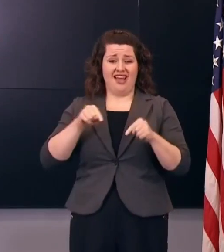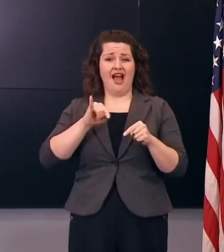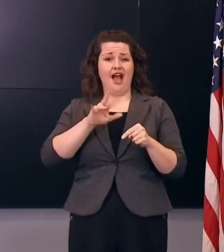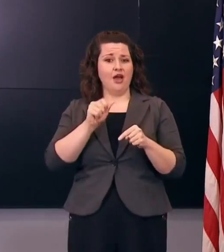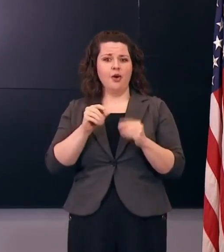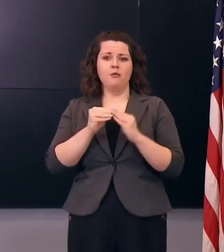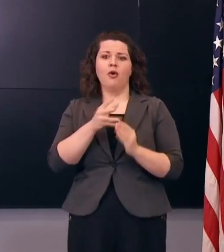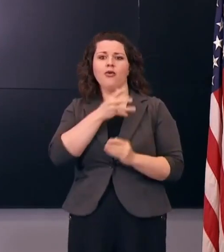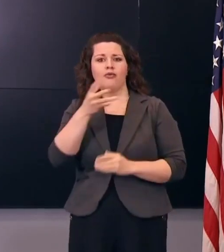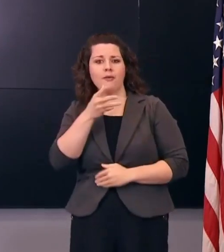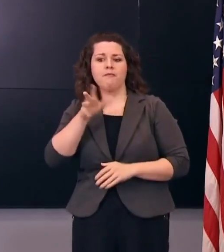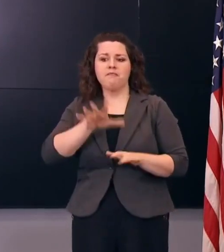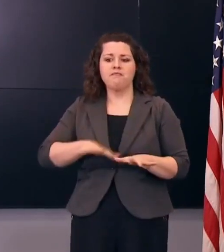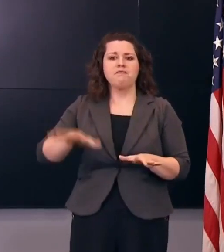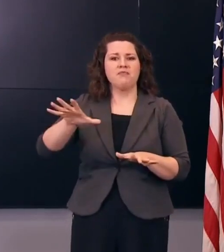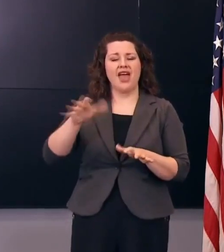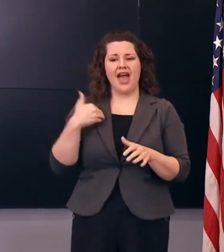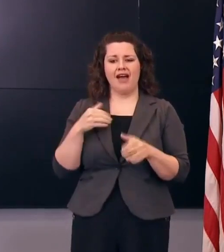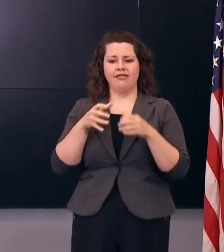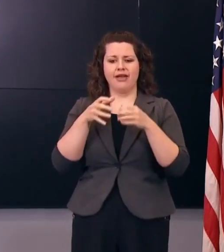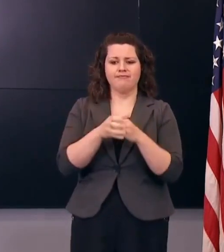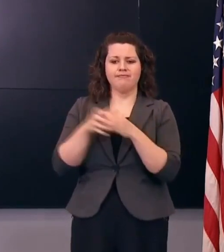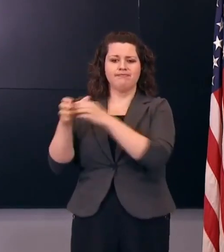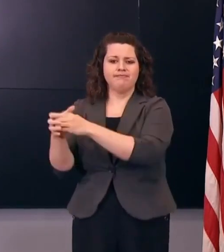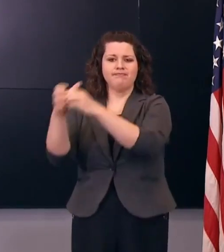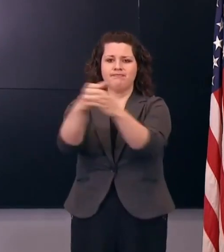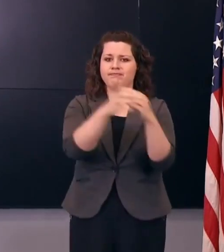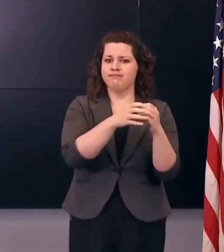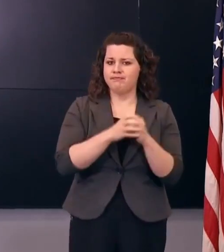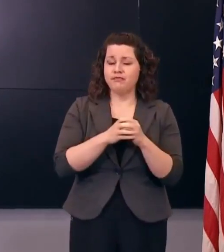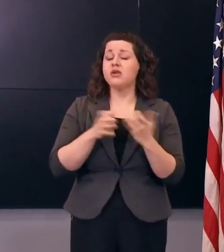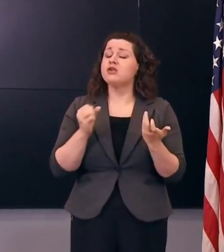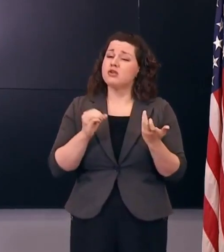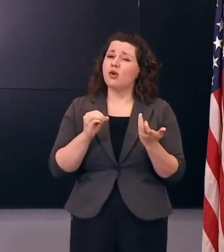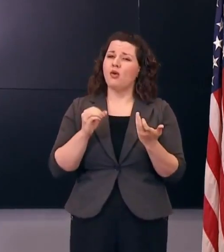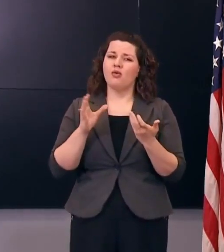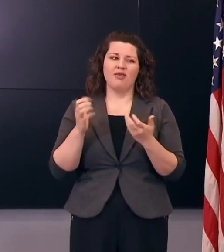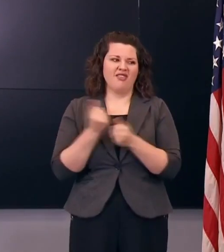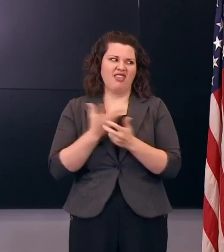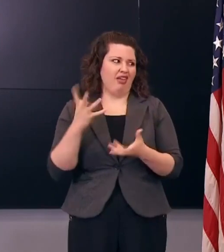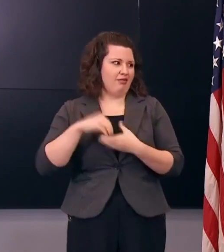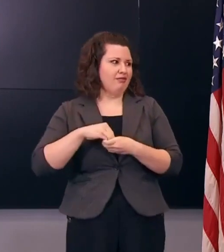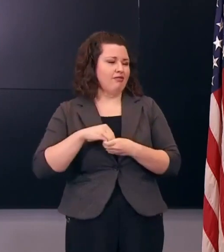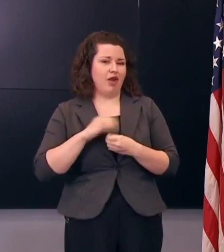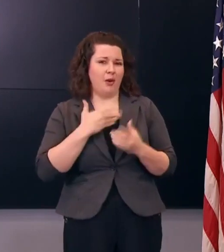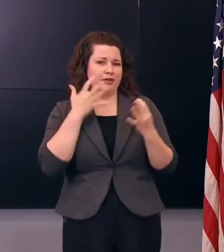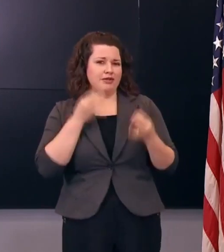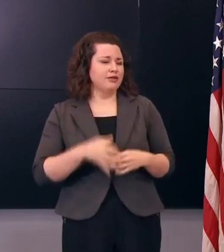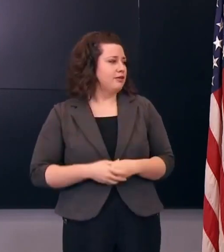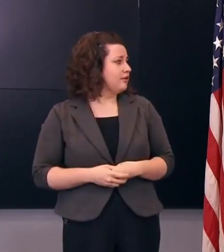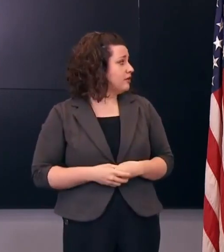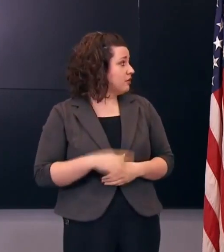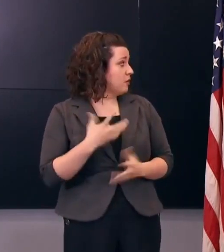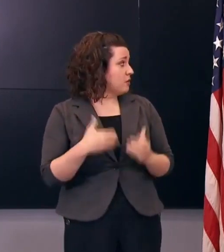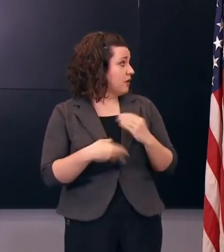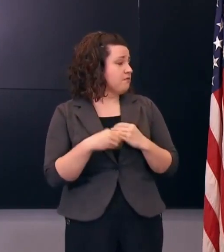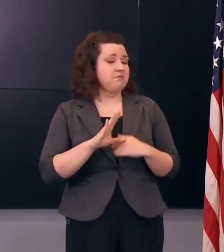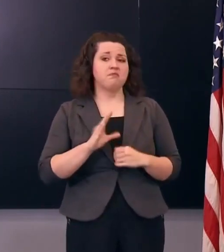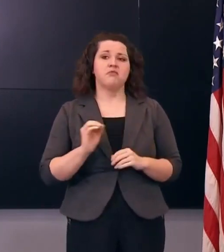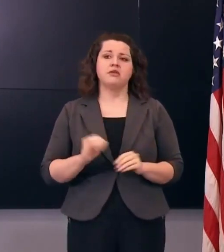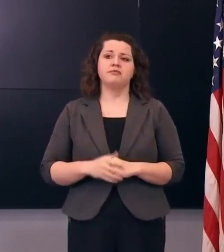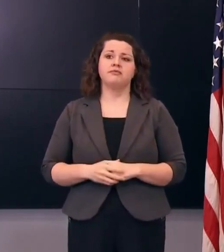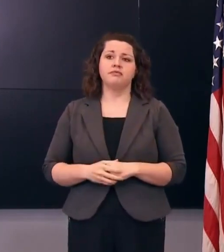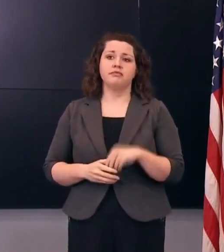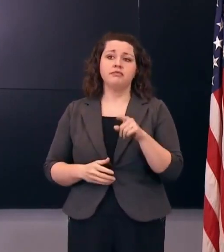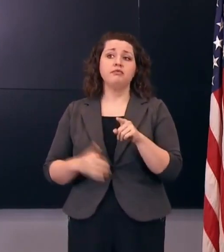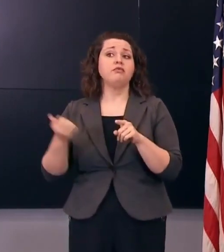more densely populated communities. So all of those factors go into that. I know, Sarah, do you have anything to add to that? All those